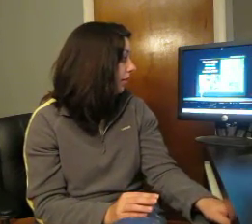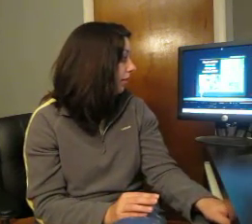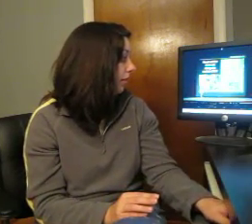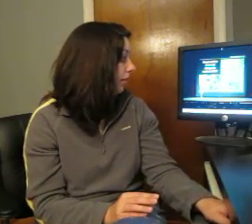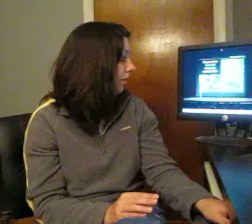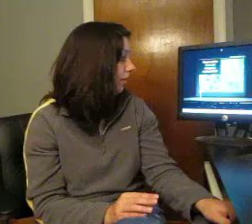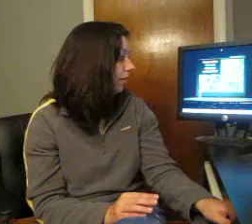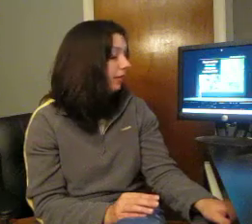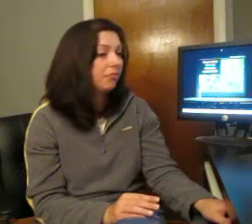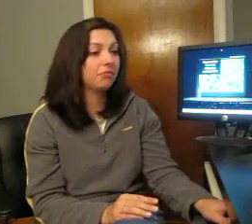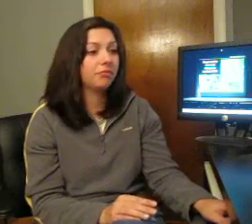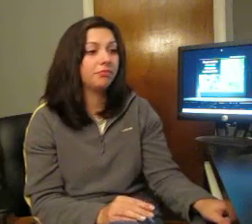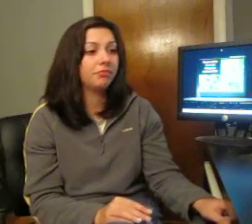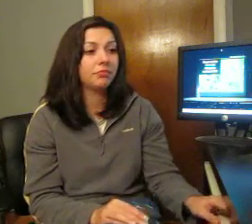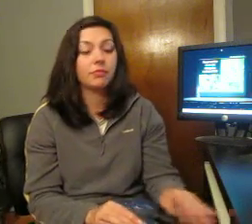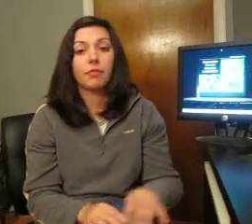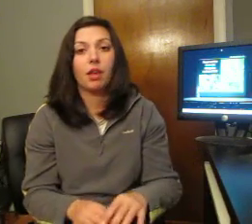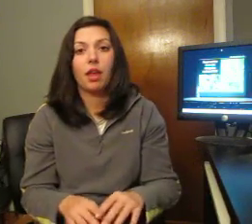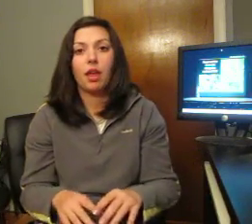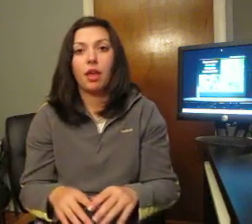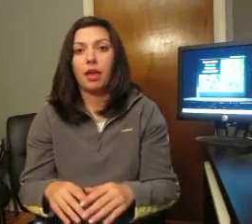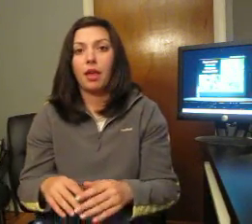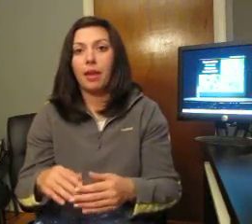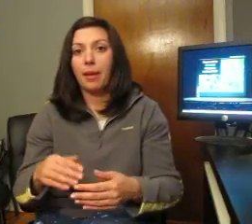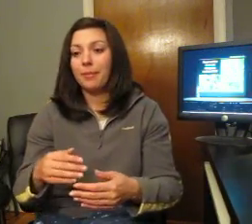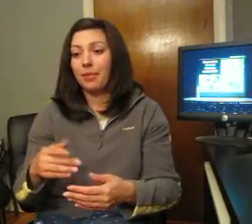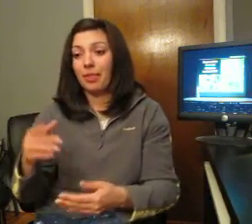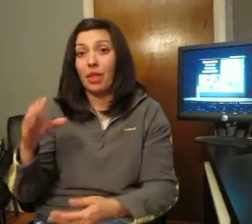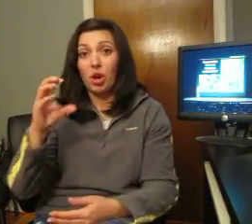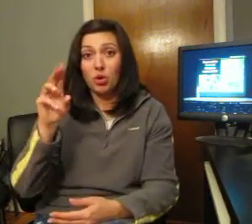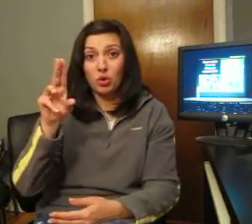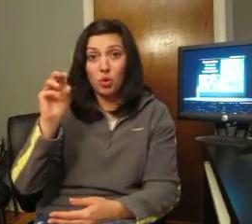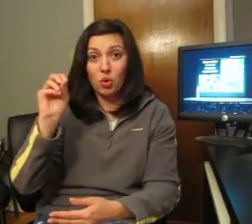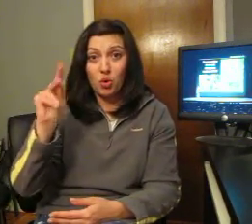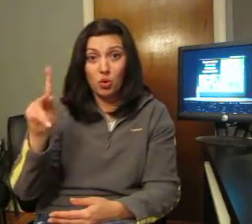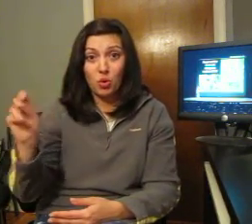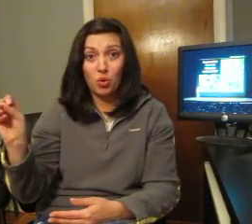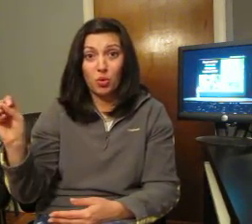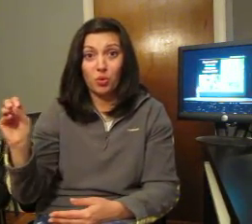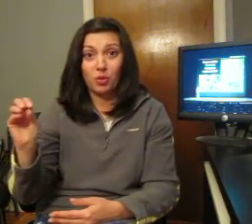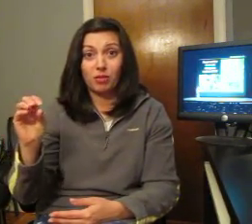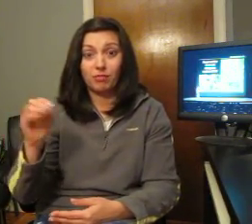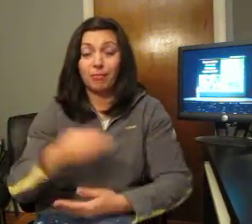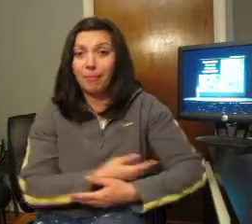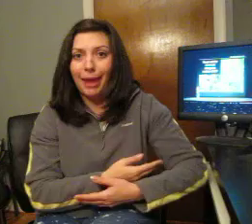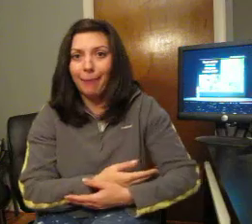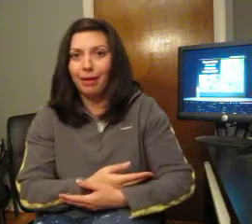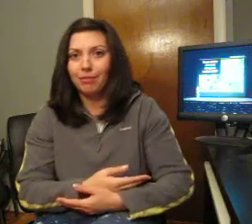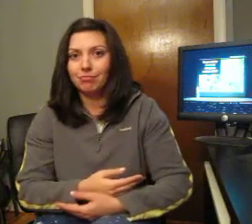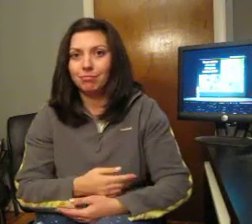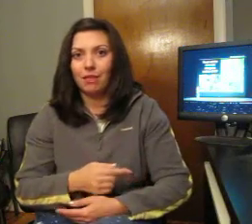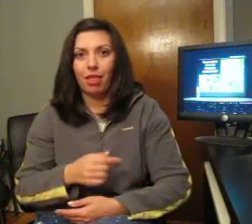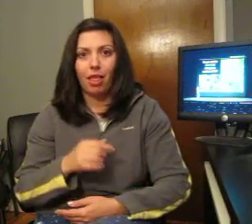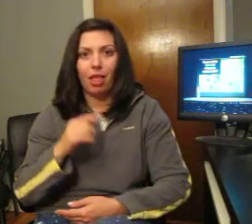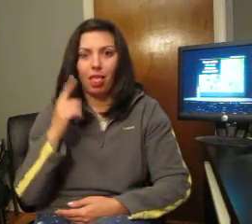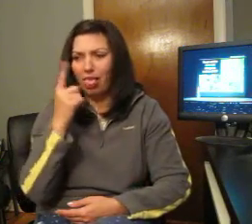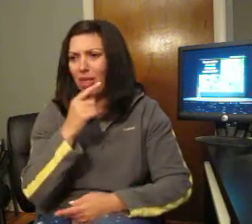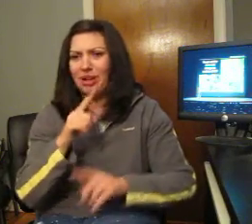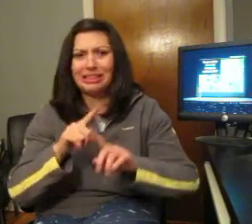own offspring, and yet, you know, there's nothing wrong with her eyes, but still she can't tell the difference here. So